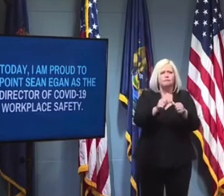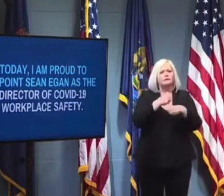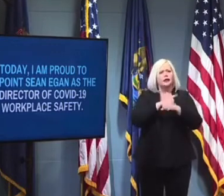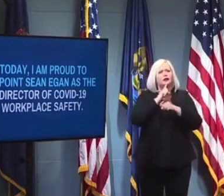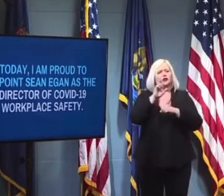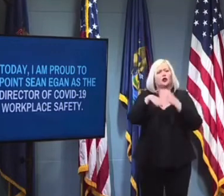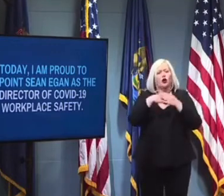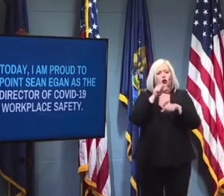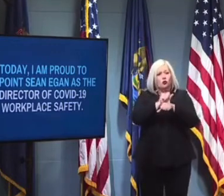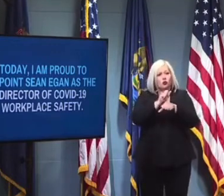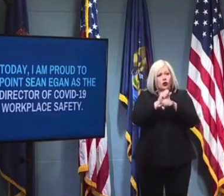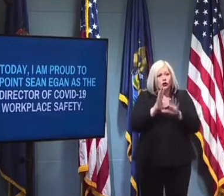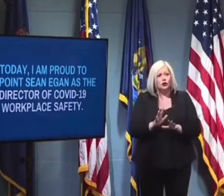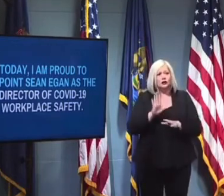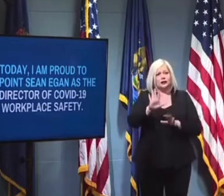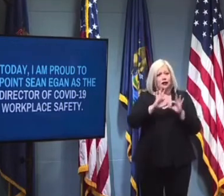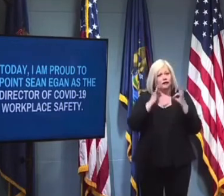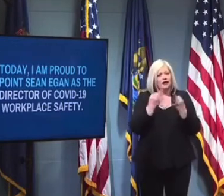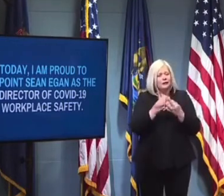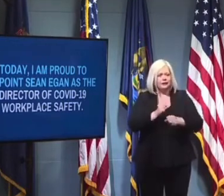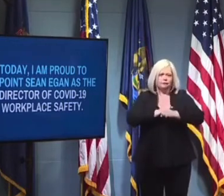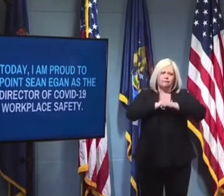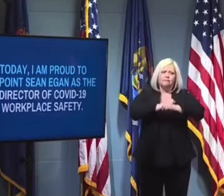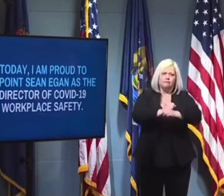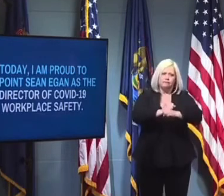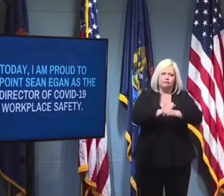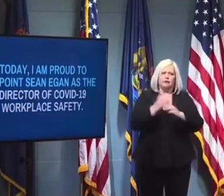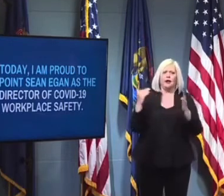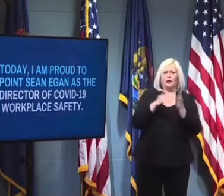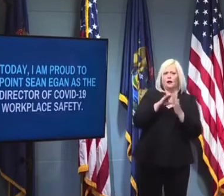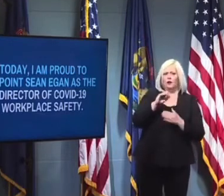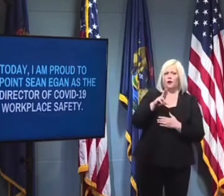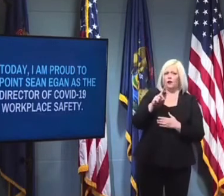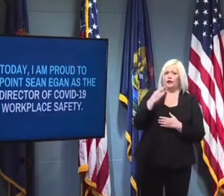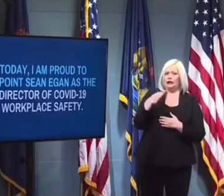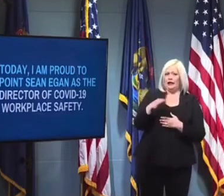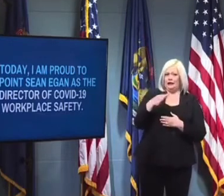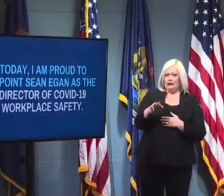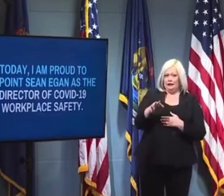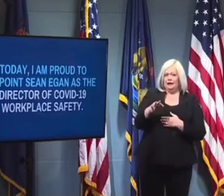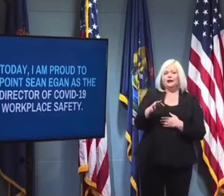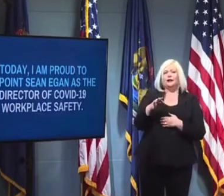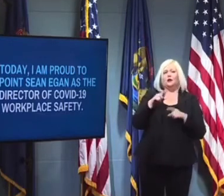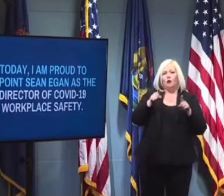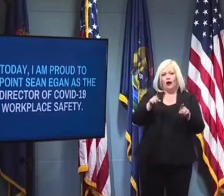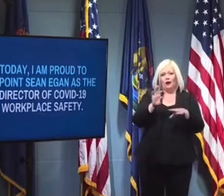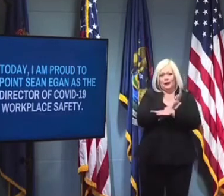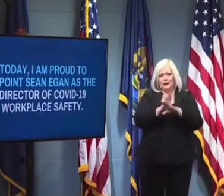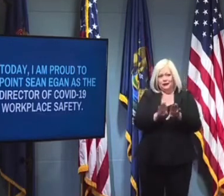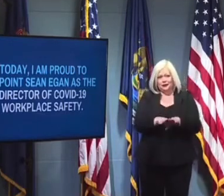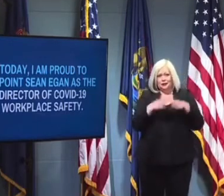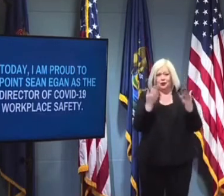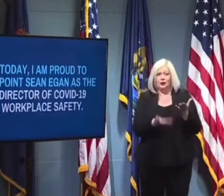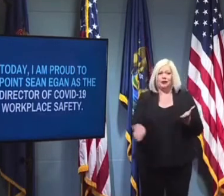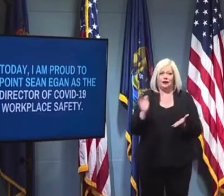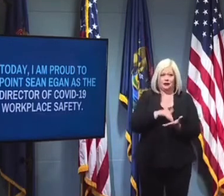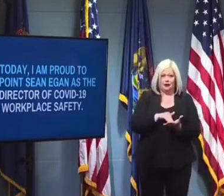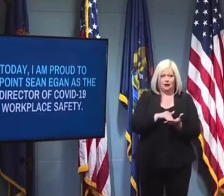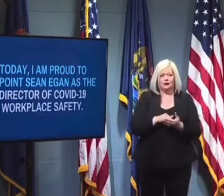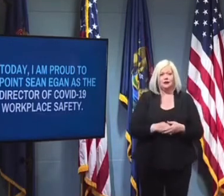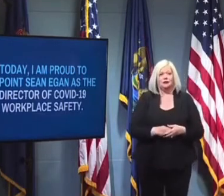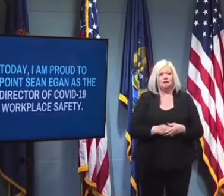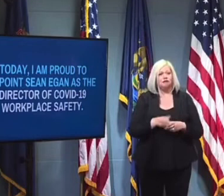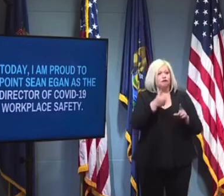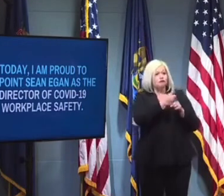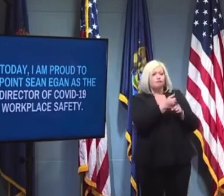protect workers and their families from the spread of COVID-19 as we more fully re-engage sectors of our economy. He will be responsible